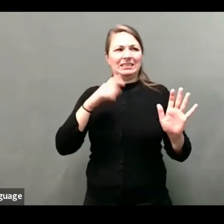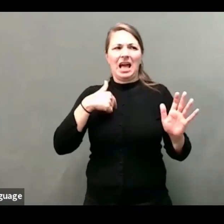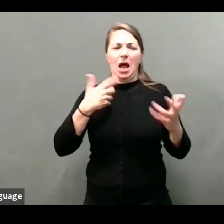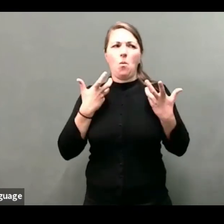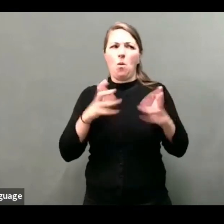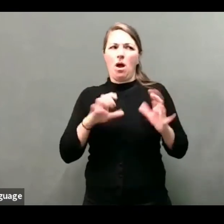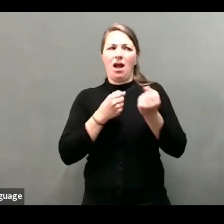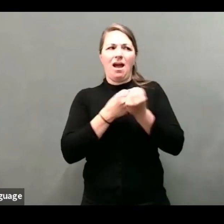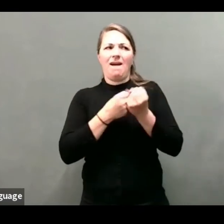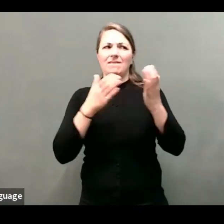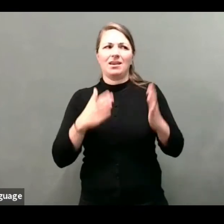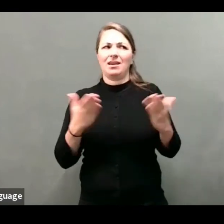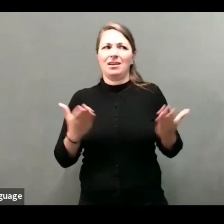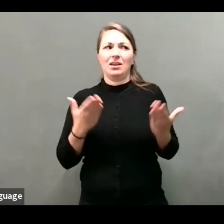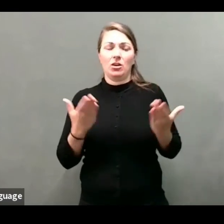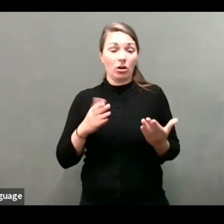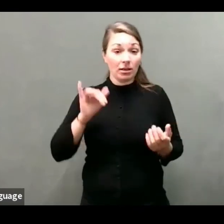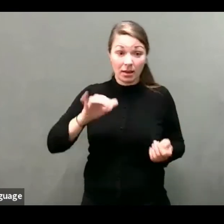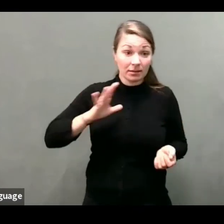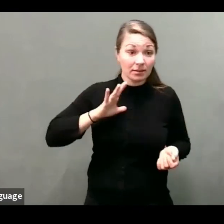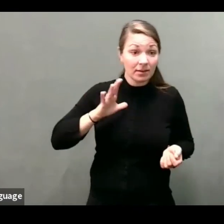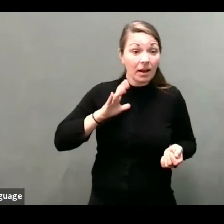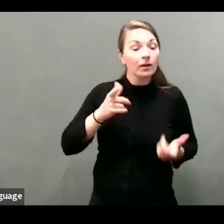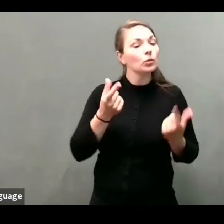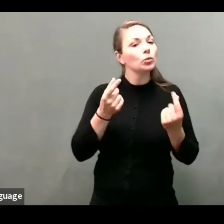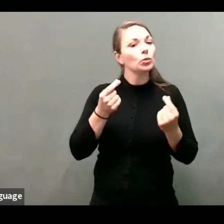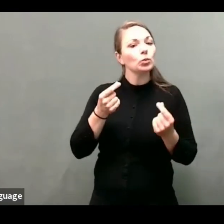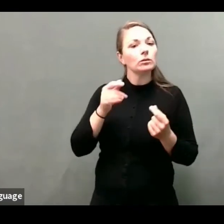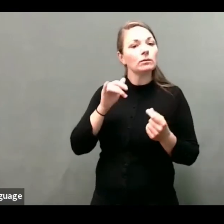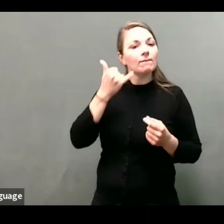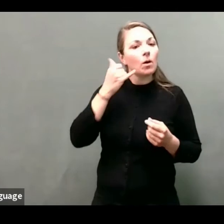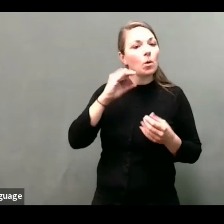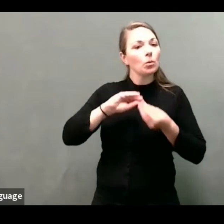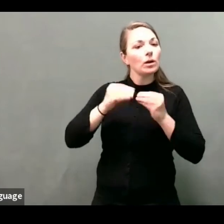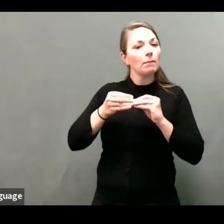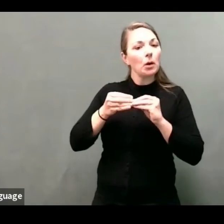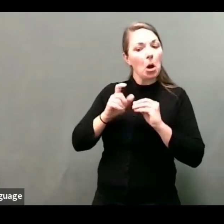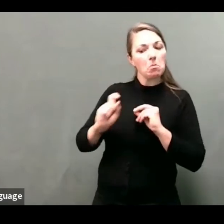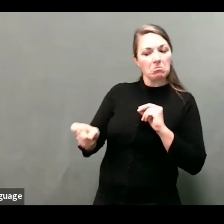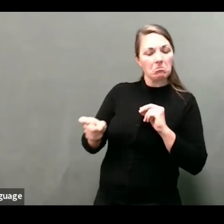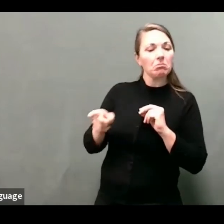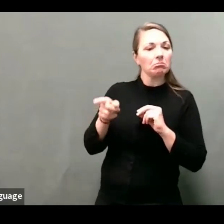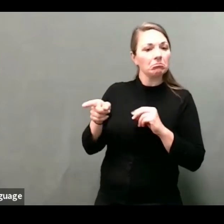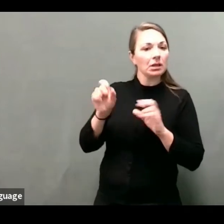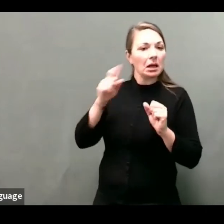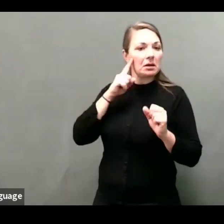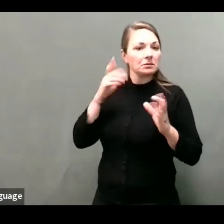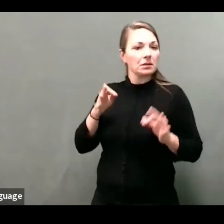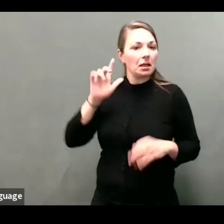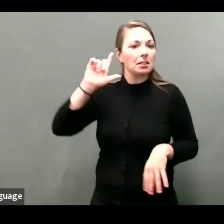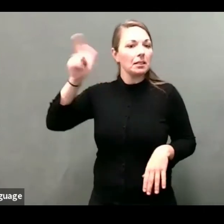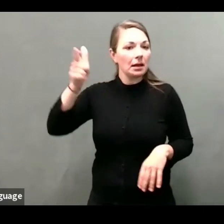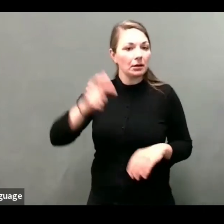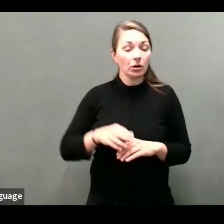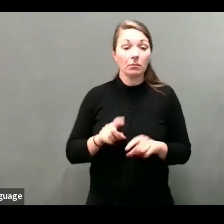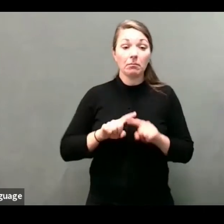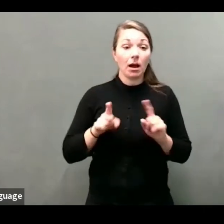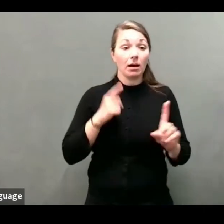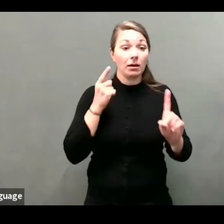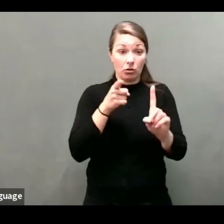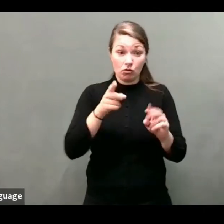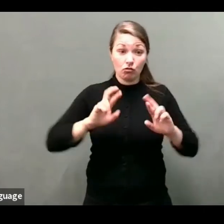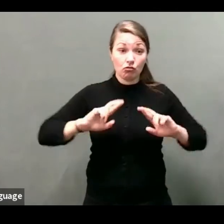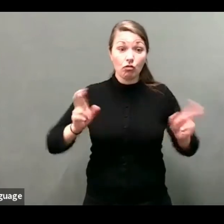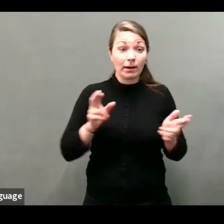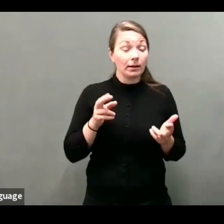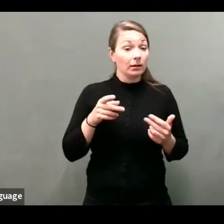leave that crisis line number and let them know how they can reach your program afterwards. But being ready to make sure you can